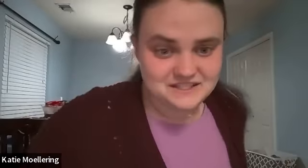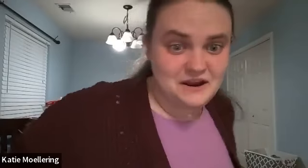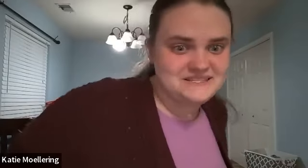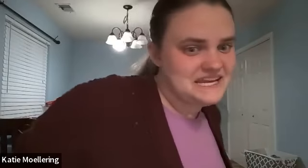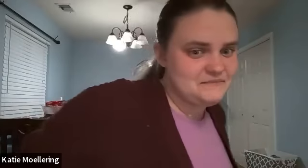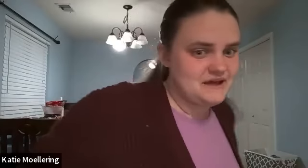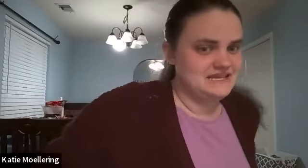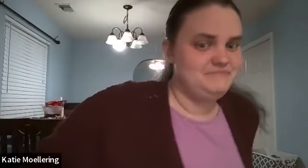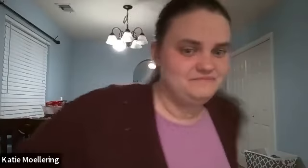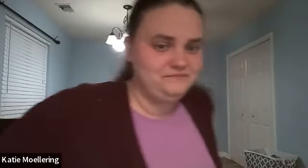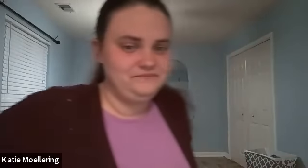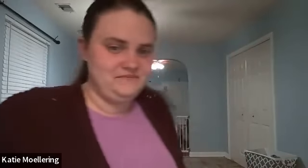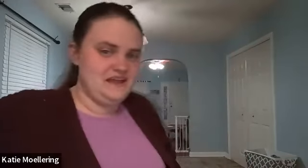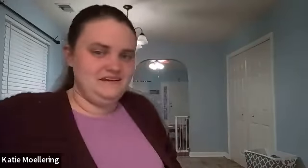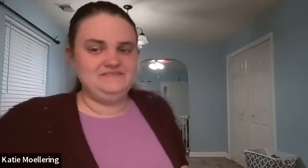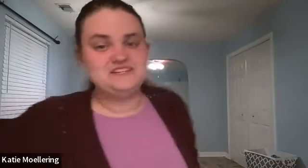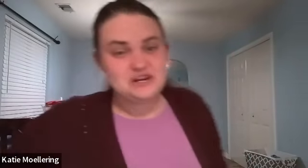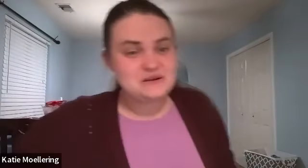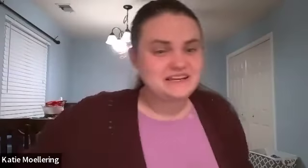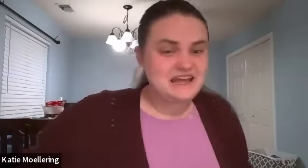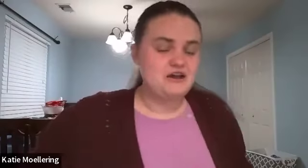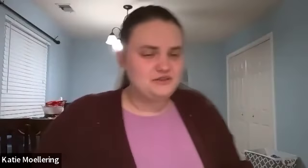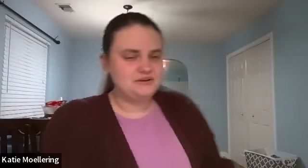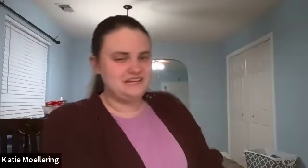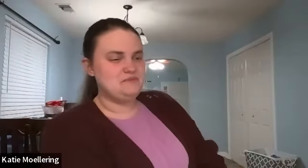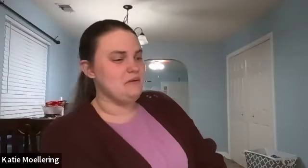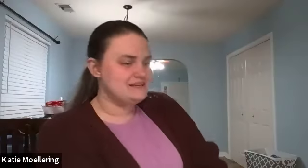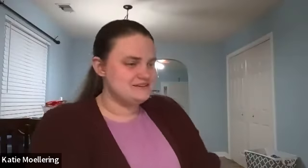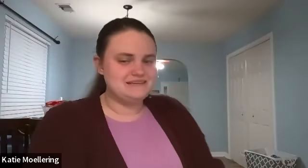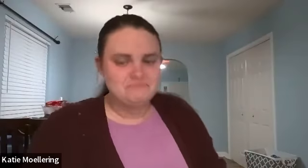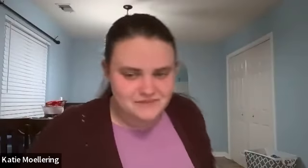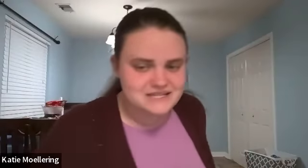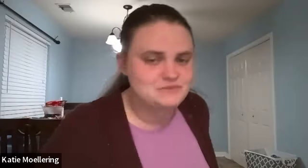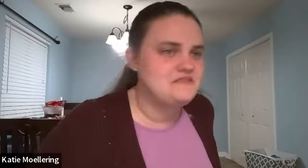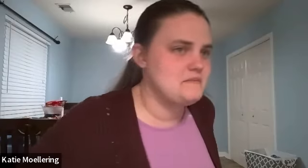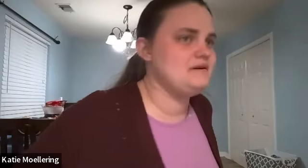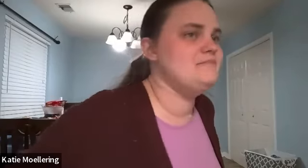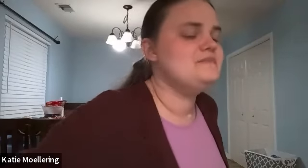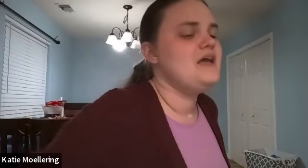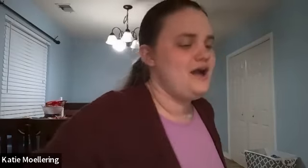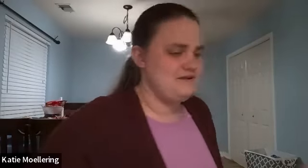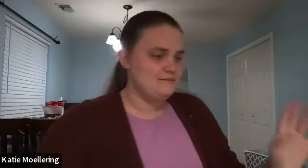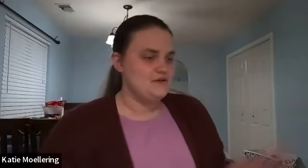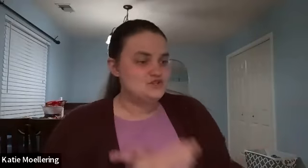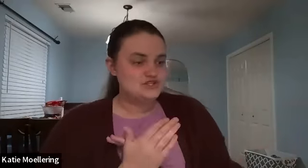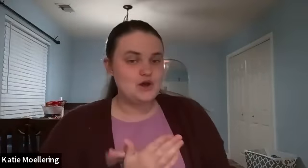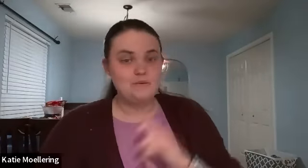Sorry, I was letting them outside. If they started barking now, I knew they were going to keep going. So I was like, might as well let them out now. All right. So we